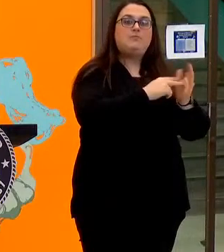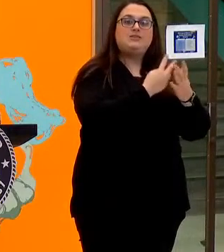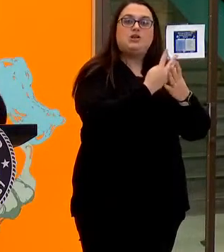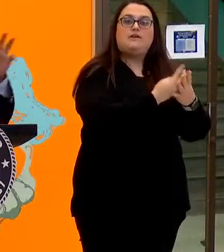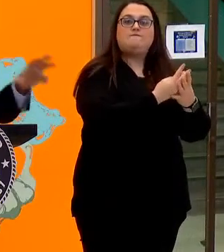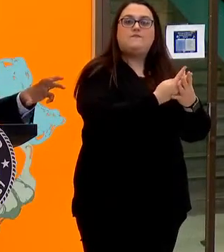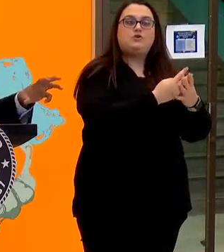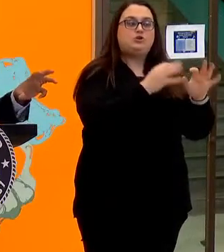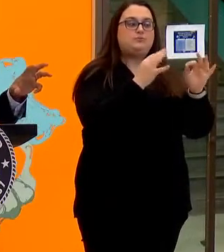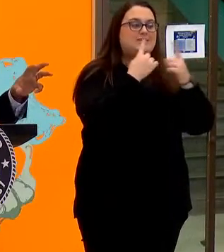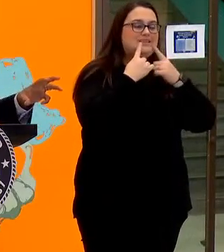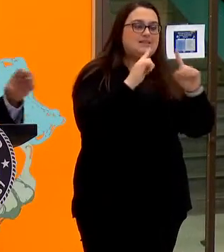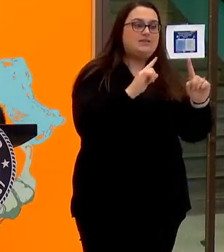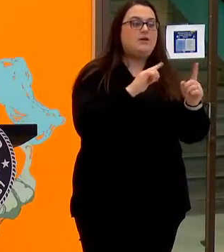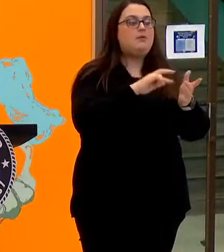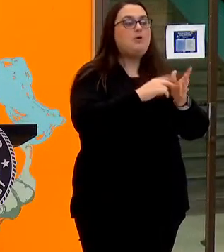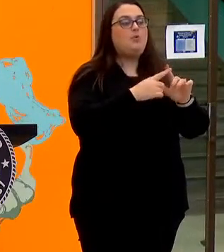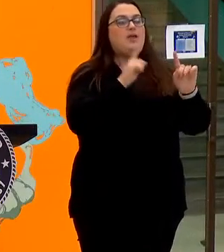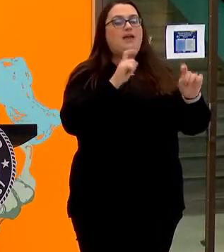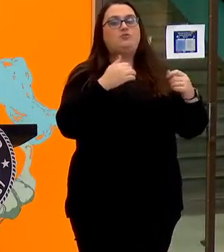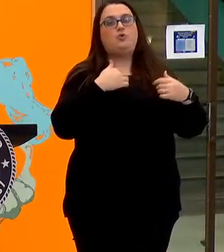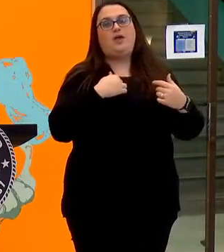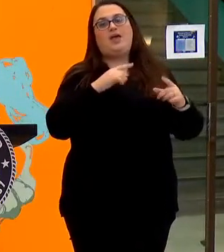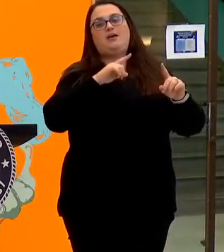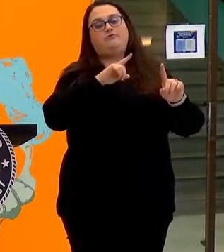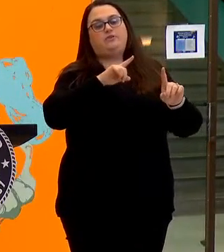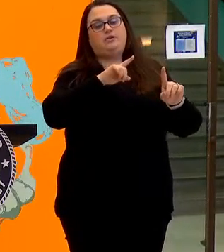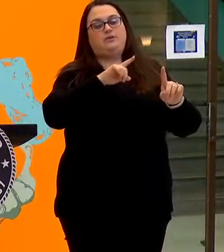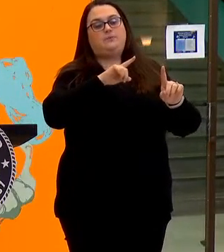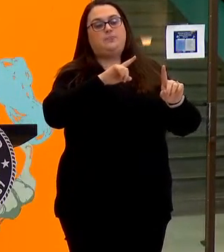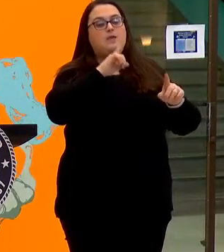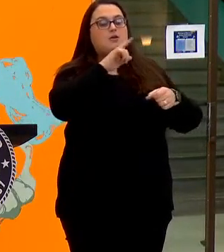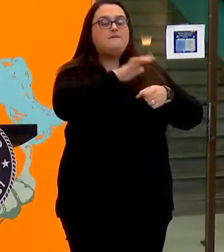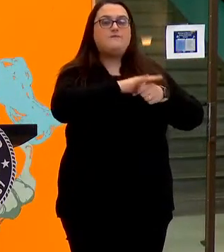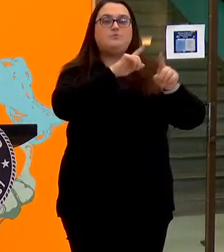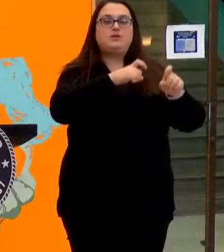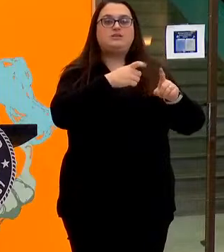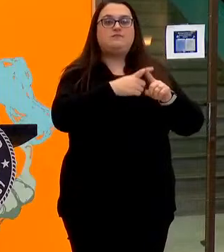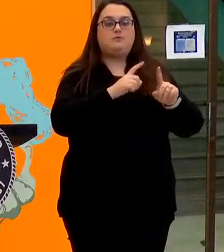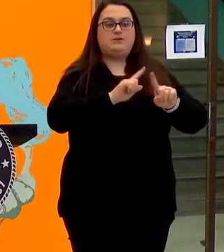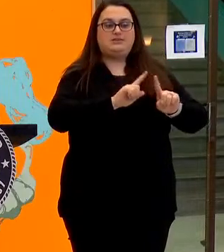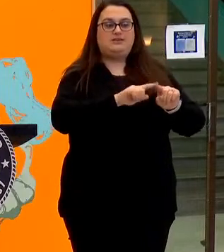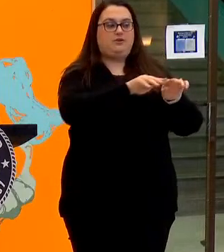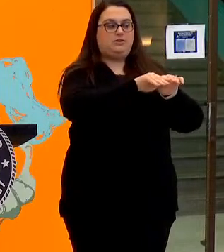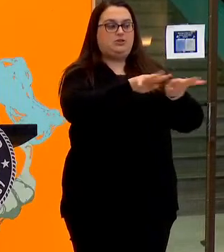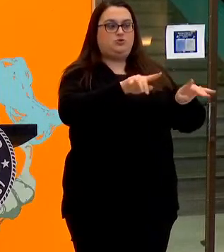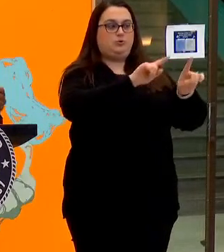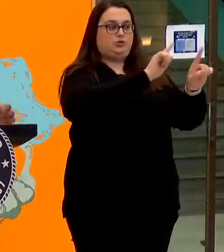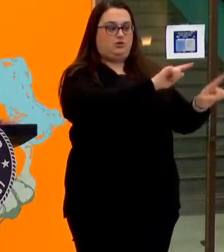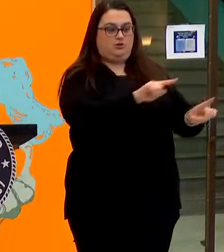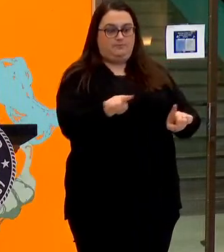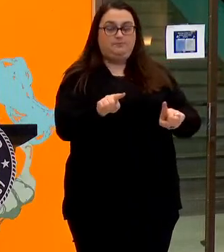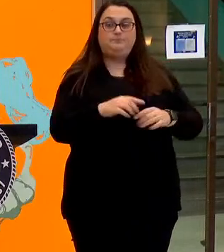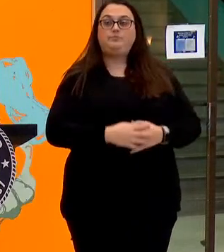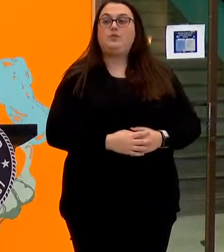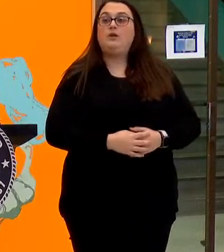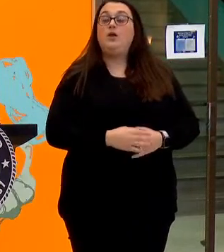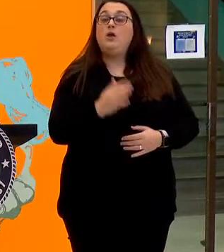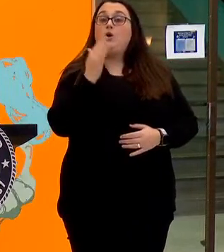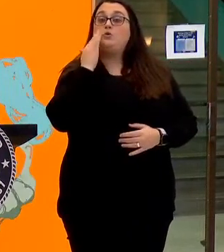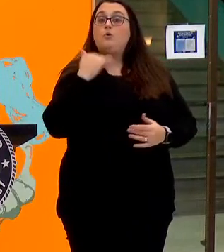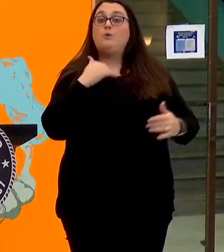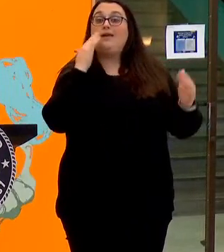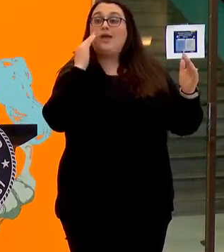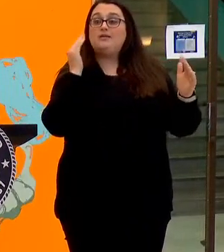job. But again, we need to get confirmatory testing out at the distribution points throughout the network. As you all know, we